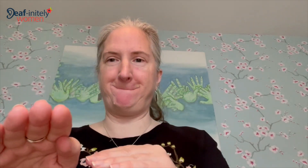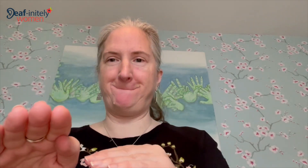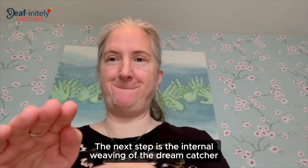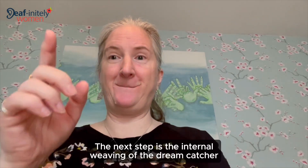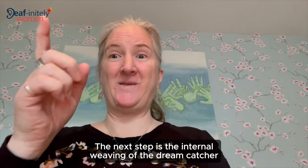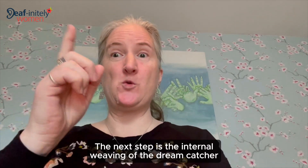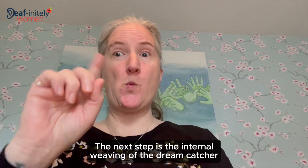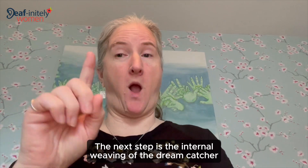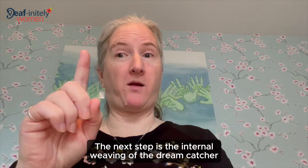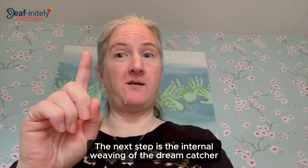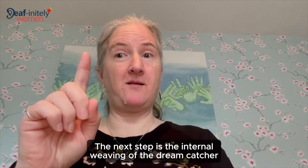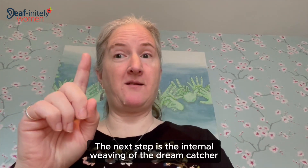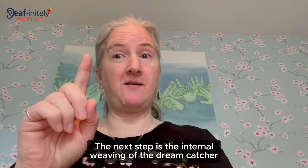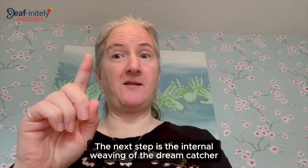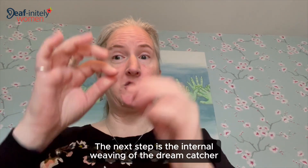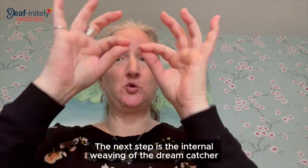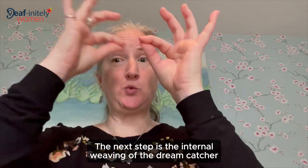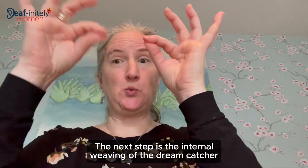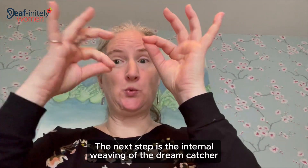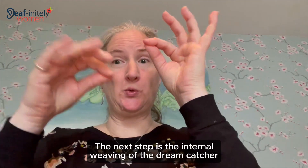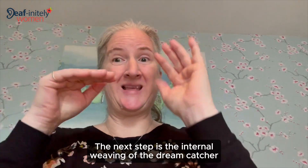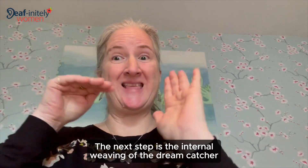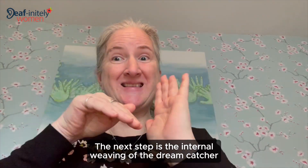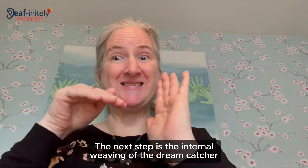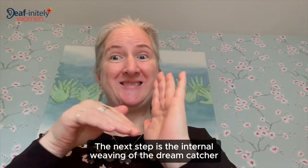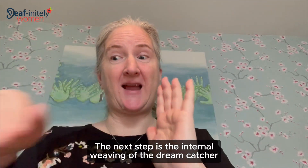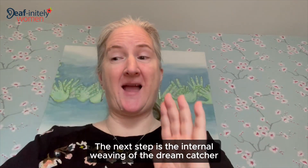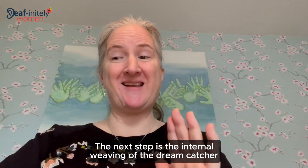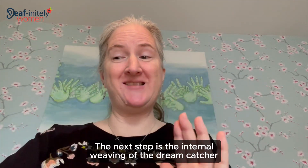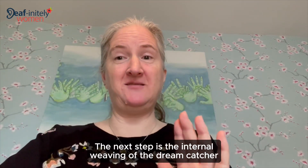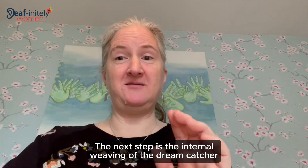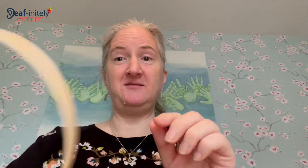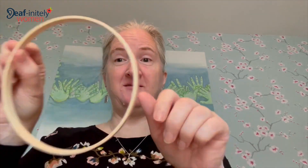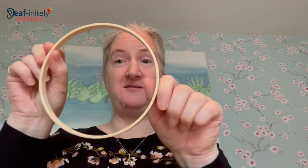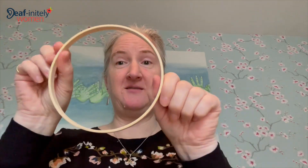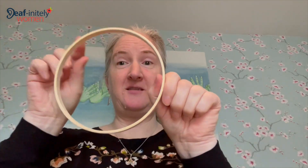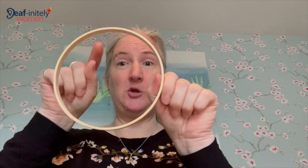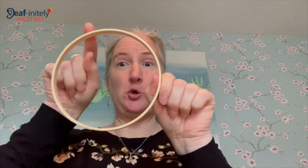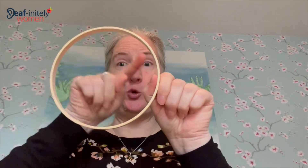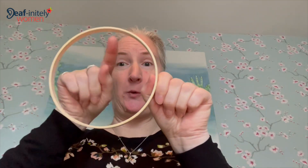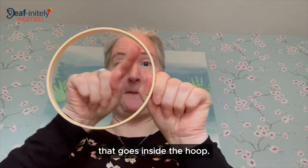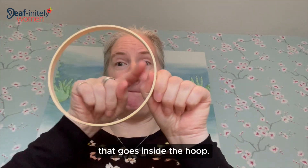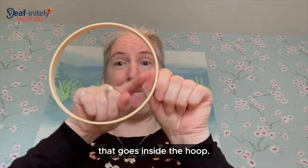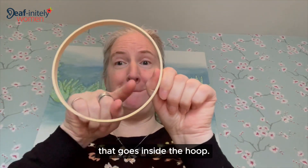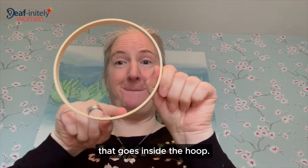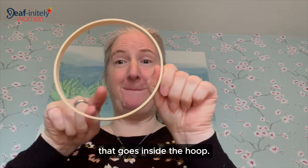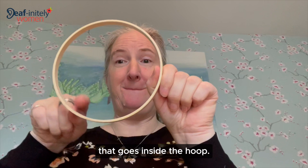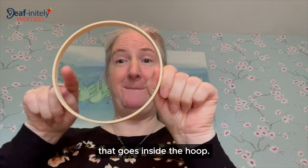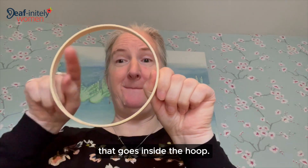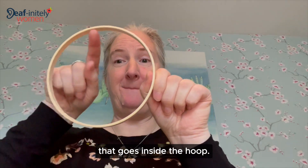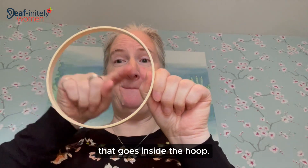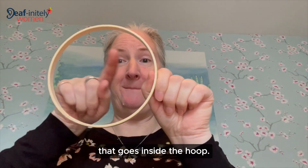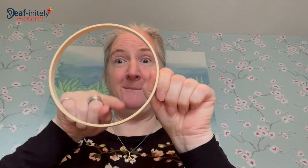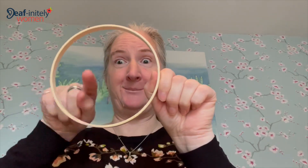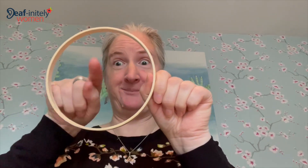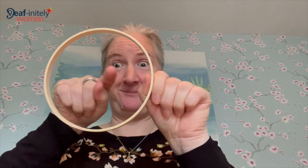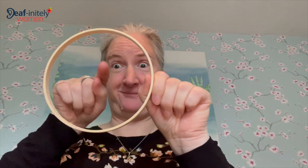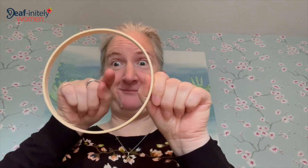The next step is the internal weaving of the dreamcatcher. Goes inside the hoop.